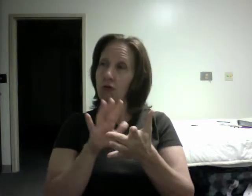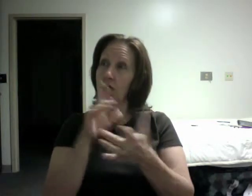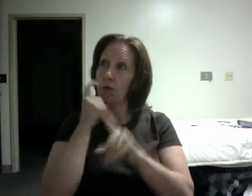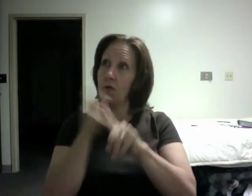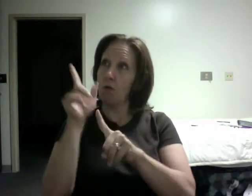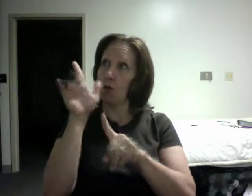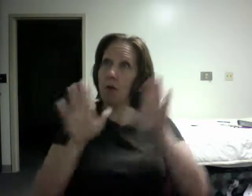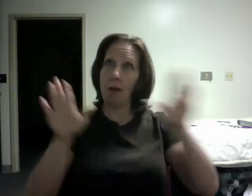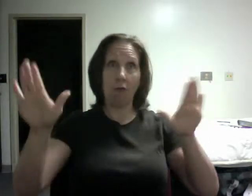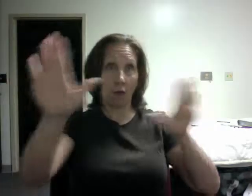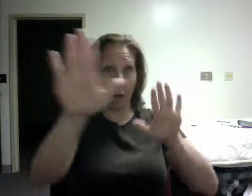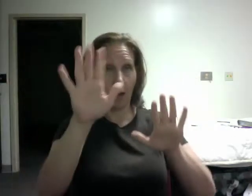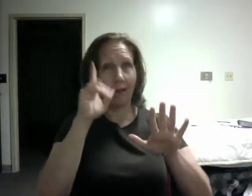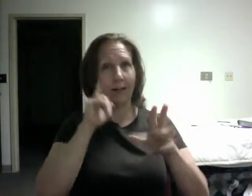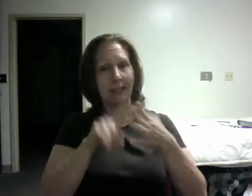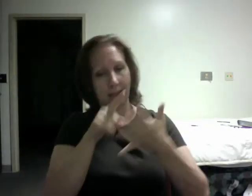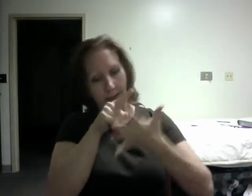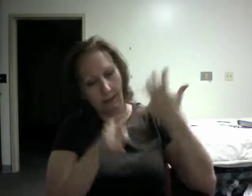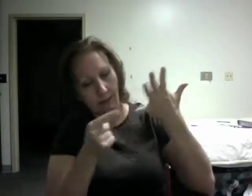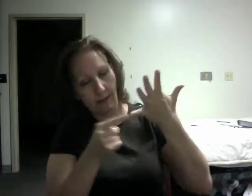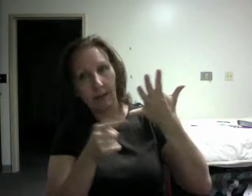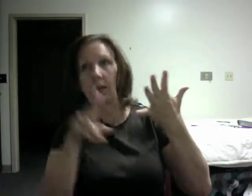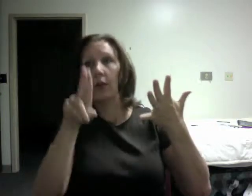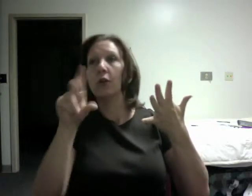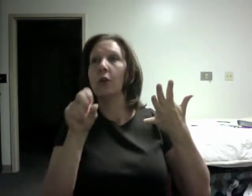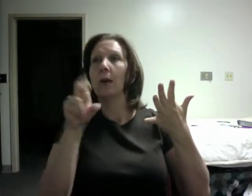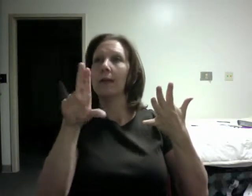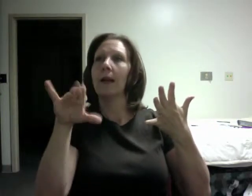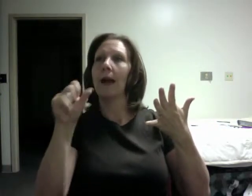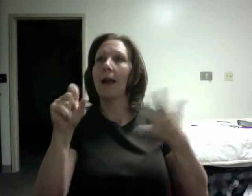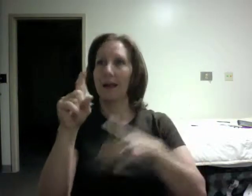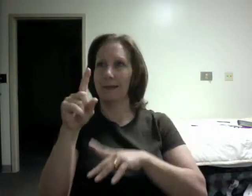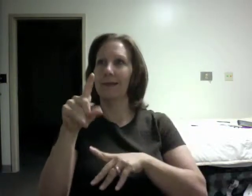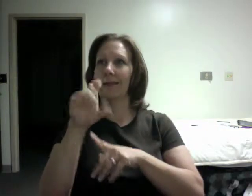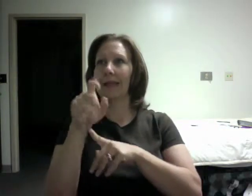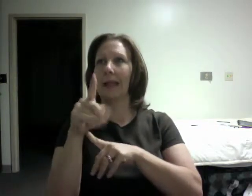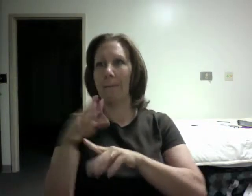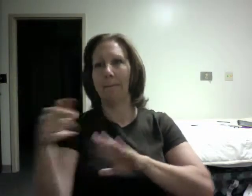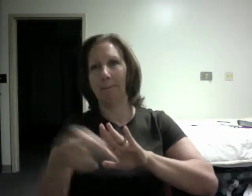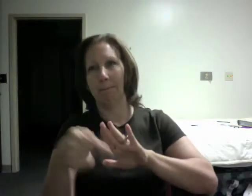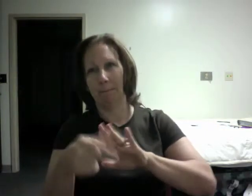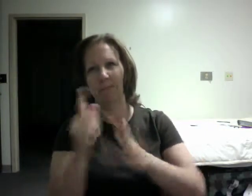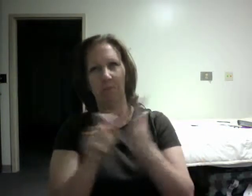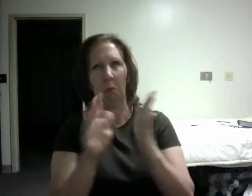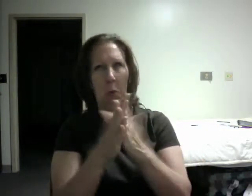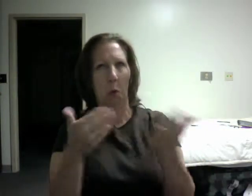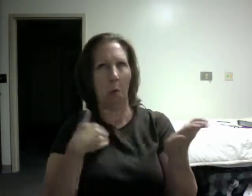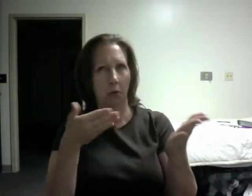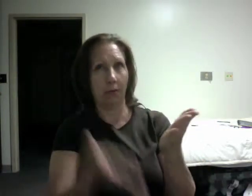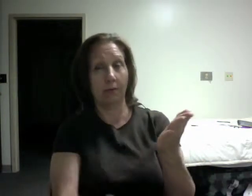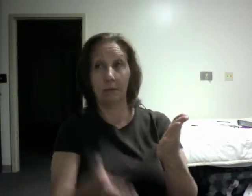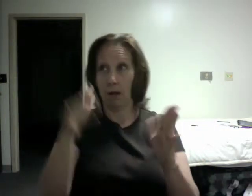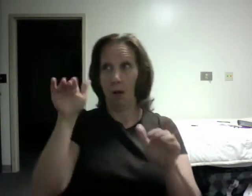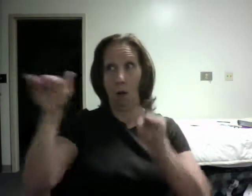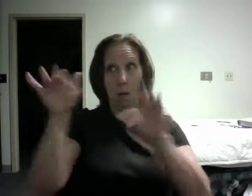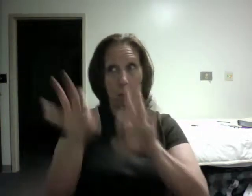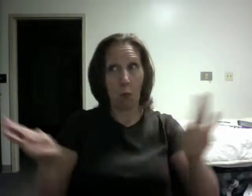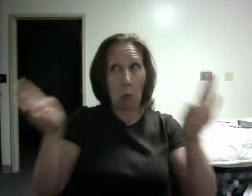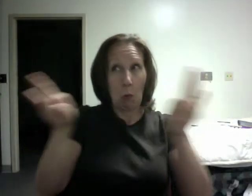USCIS Office tab in your notebooks. Remind the applicants to make a copy of their application. Also,